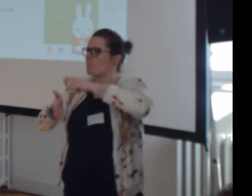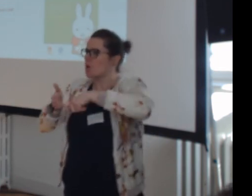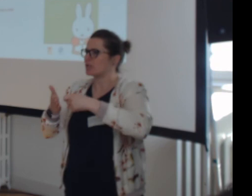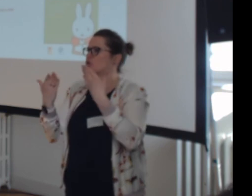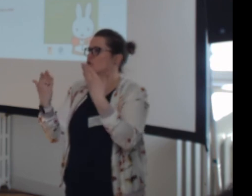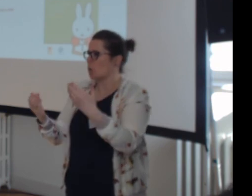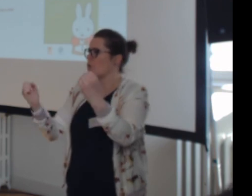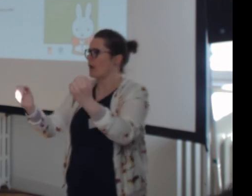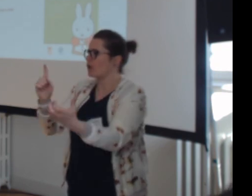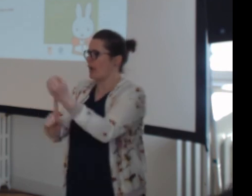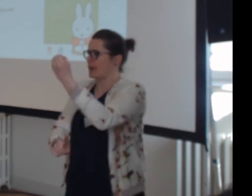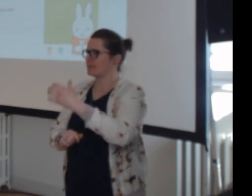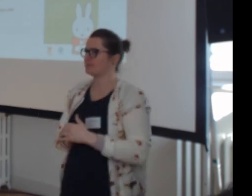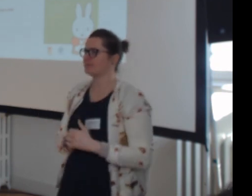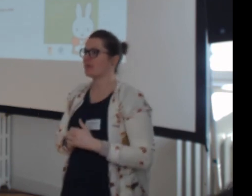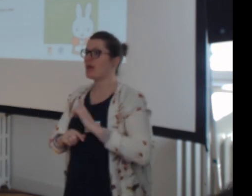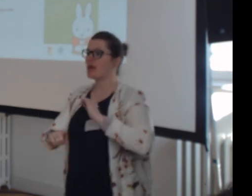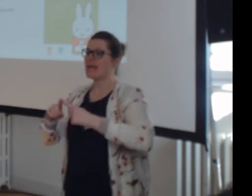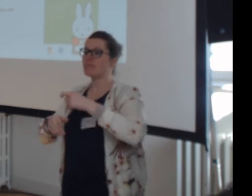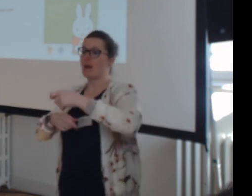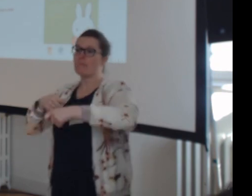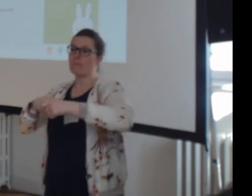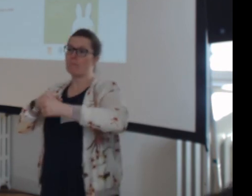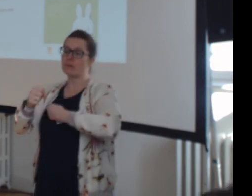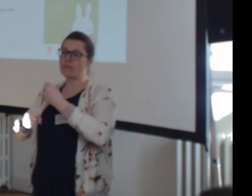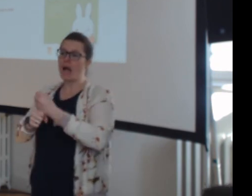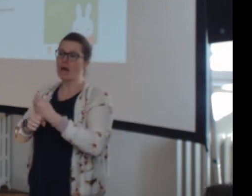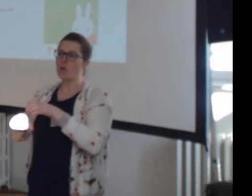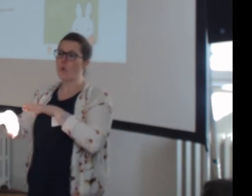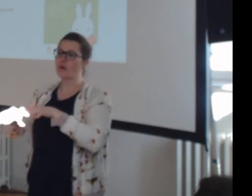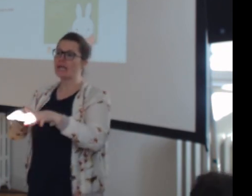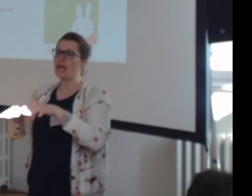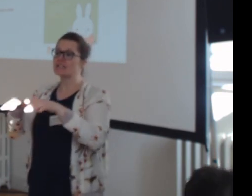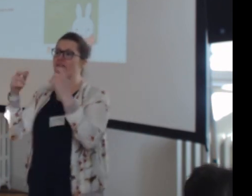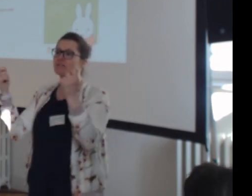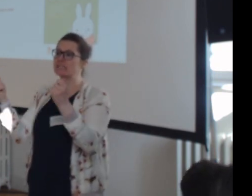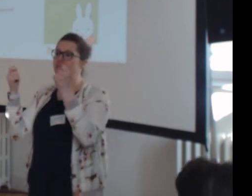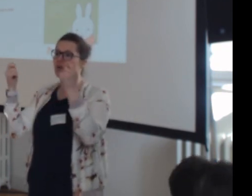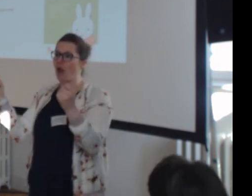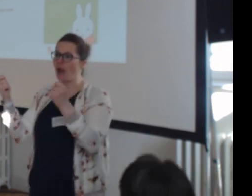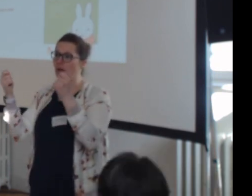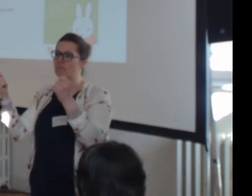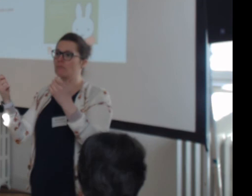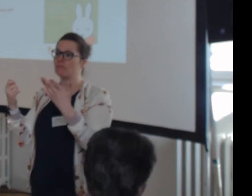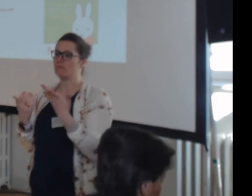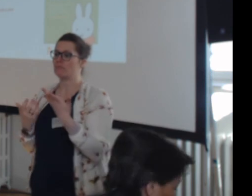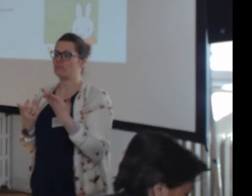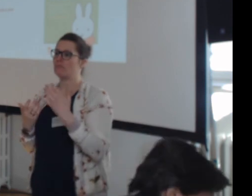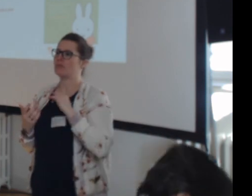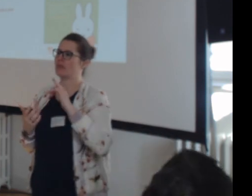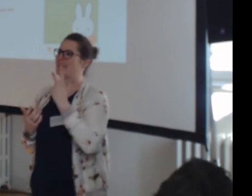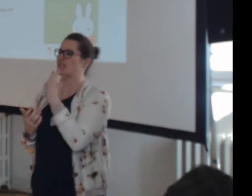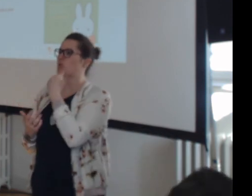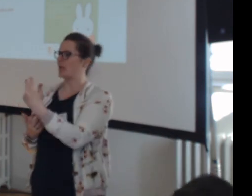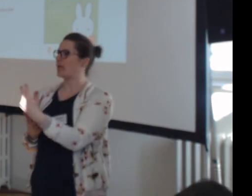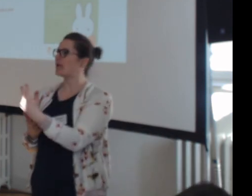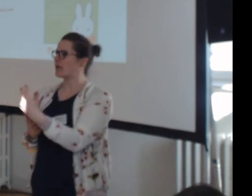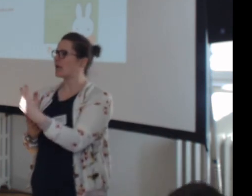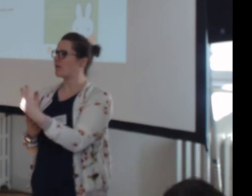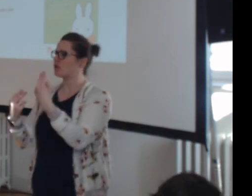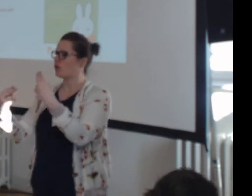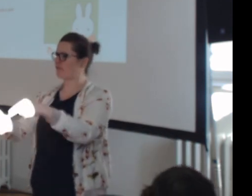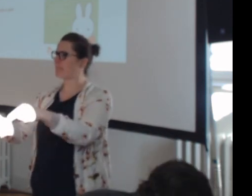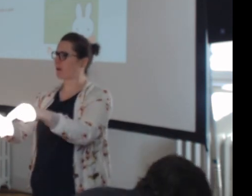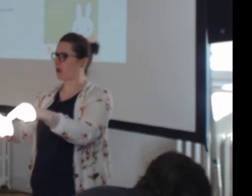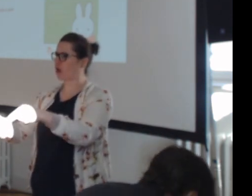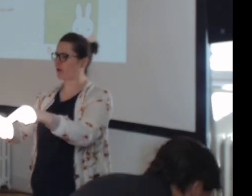can realize. We once a year organize actually a festival. Then you have it's the 3rd week of